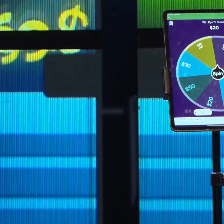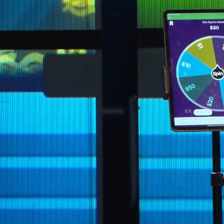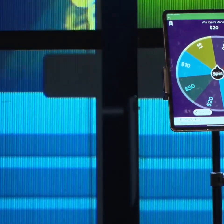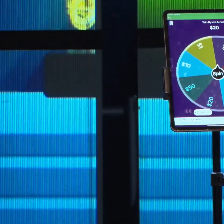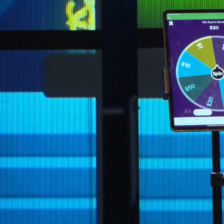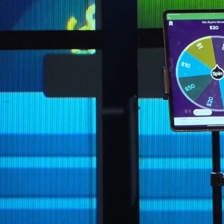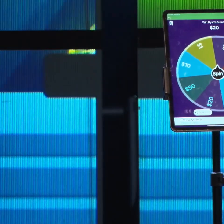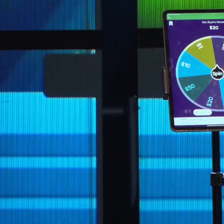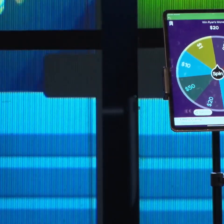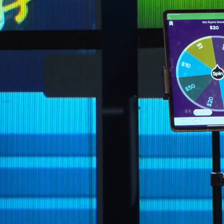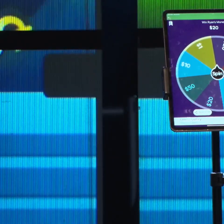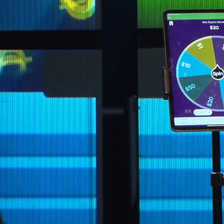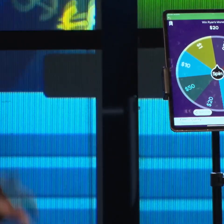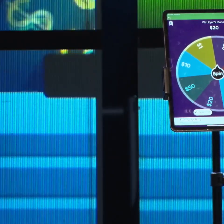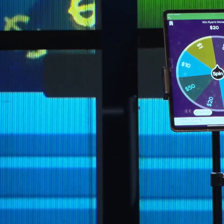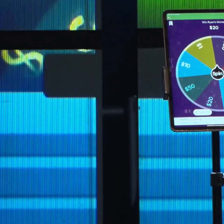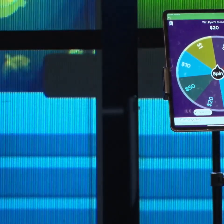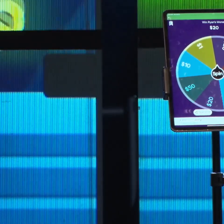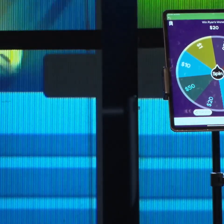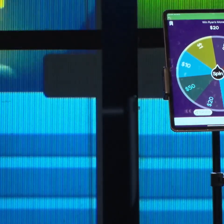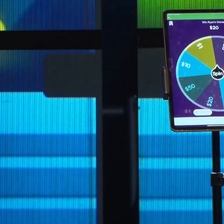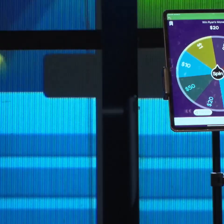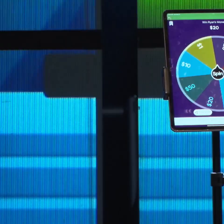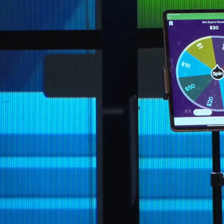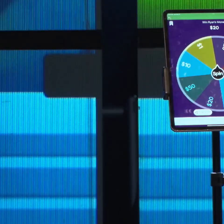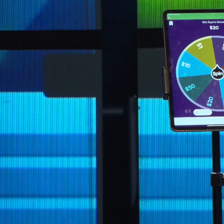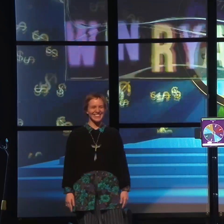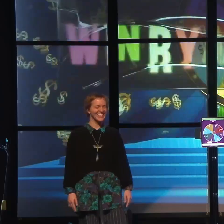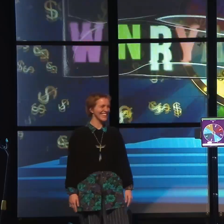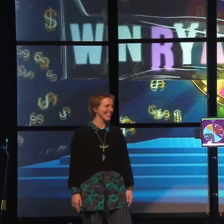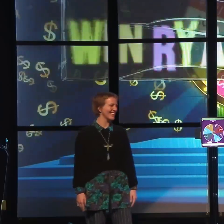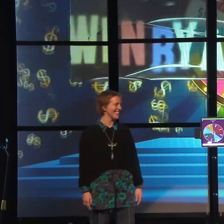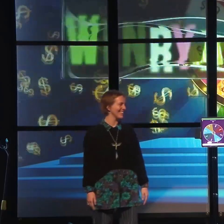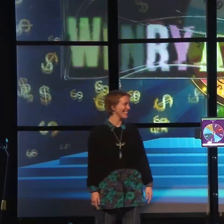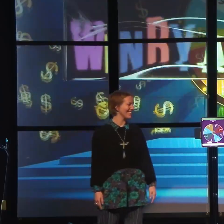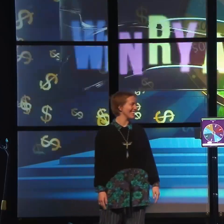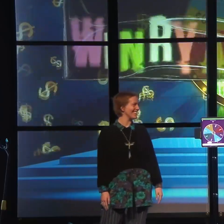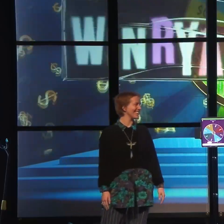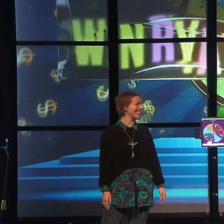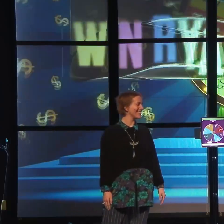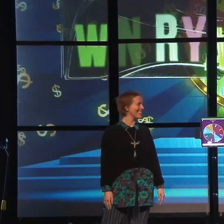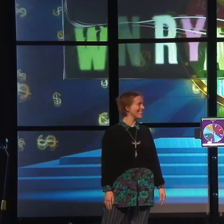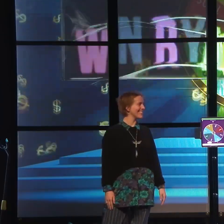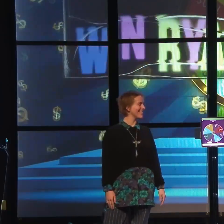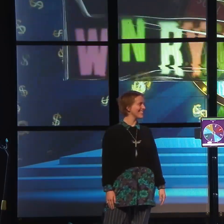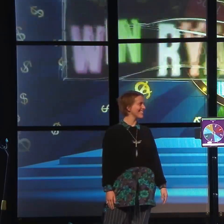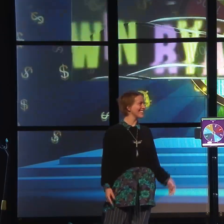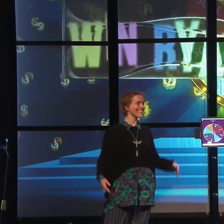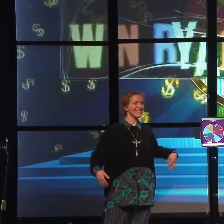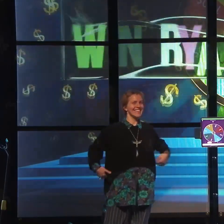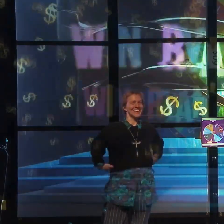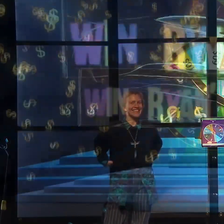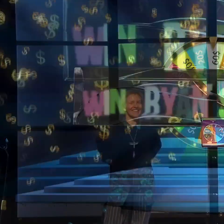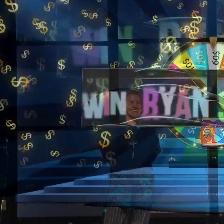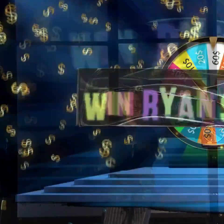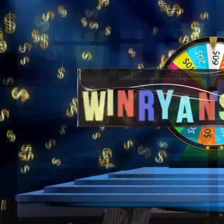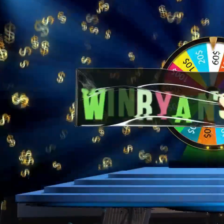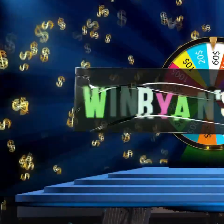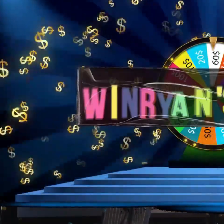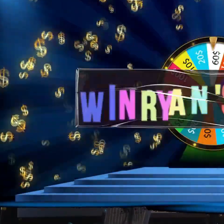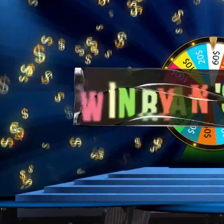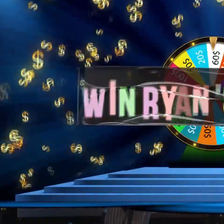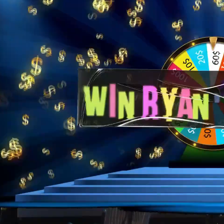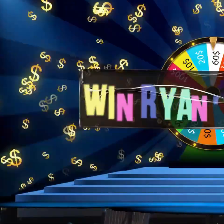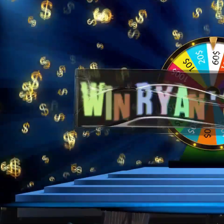$20, okay. All right, Bethany, this is your chance to win $20. Your question will be up on the screen, and here